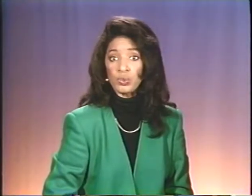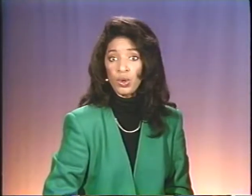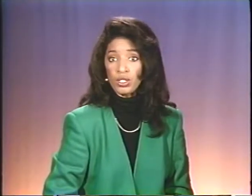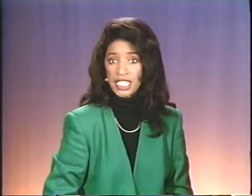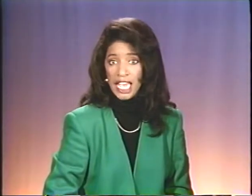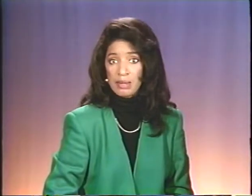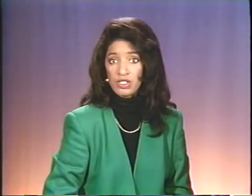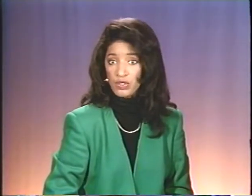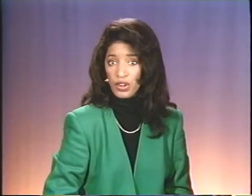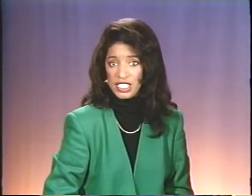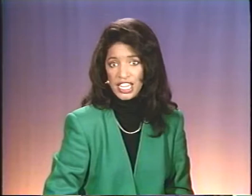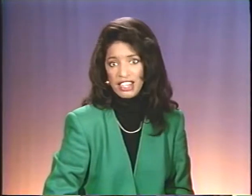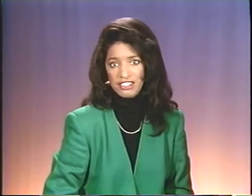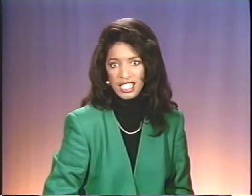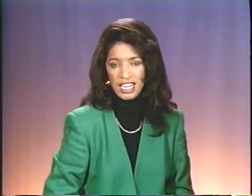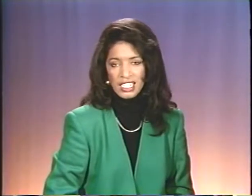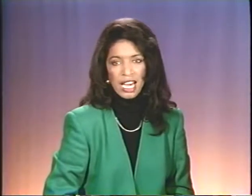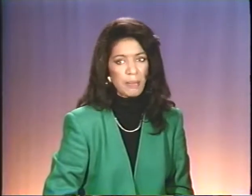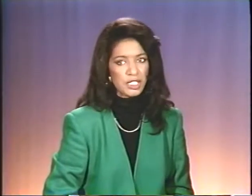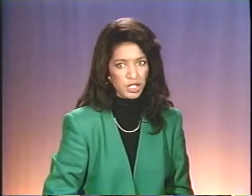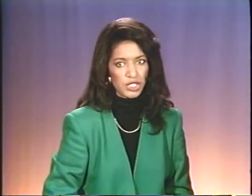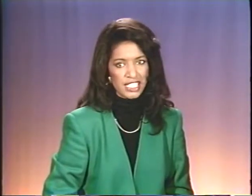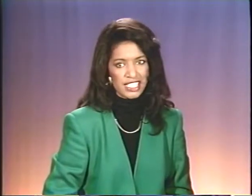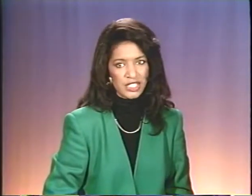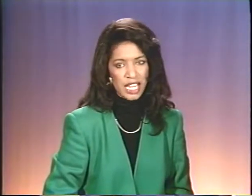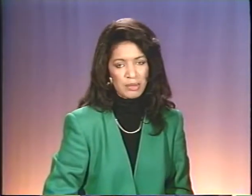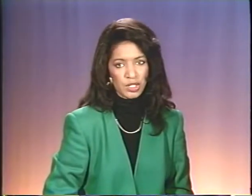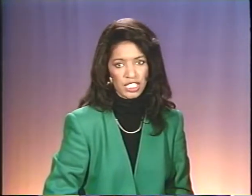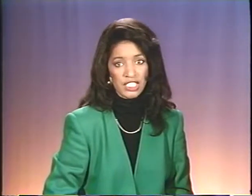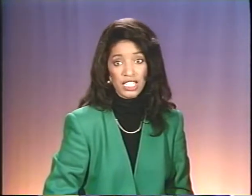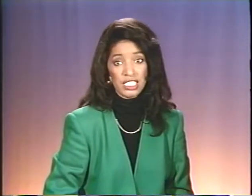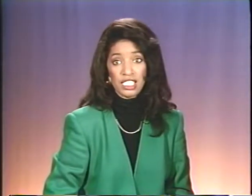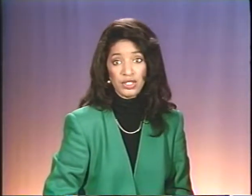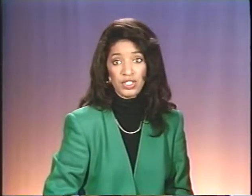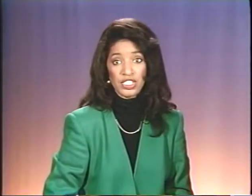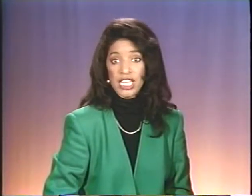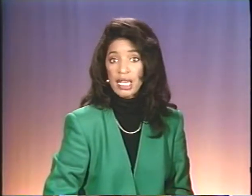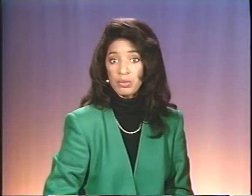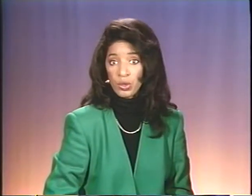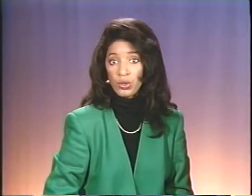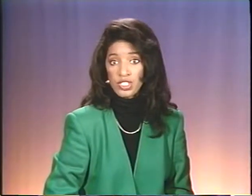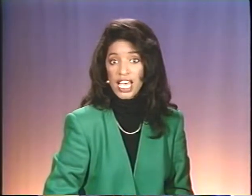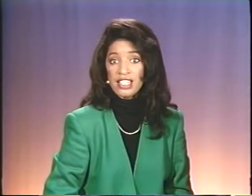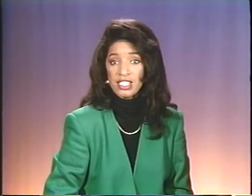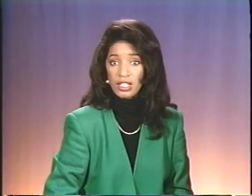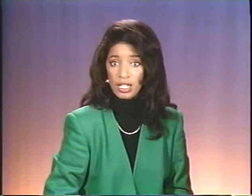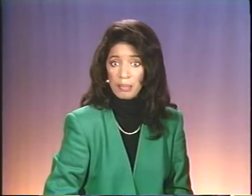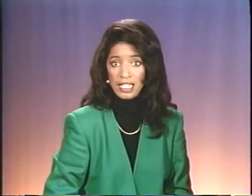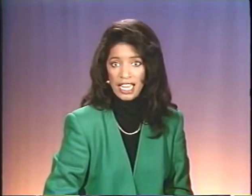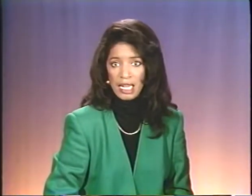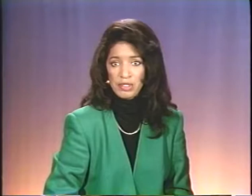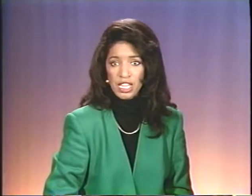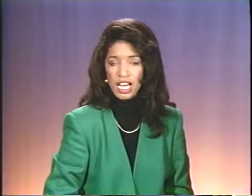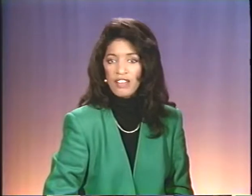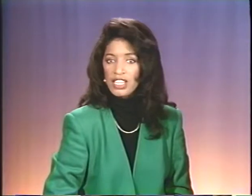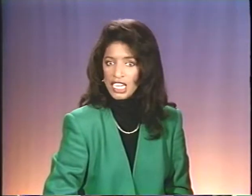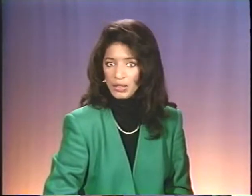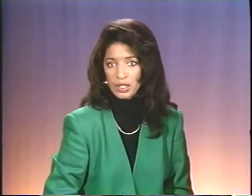World Games for the deaf. Competition in these games are conducted under the same rules as the Olympic Games of the hearing